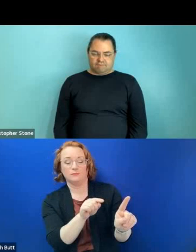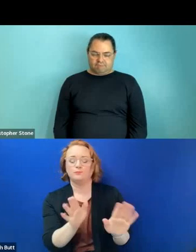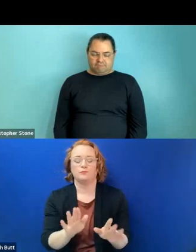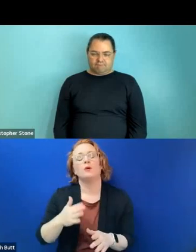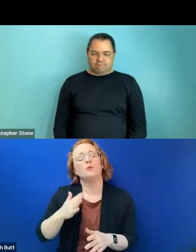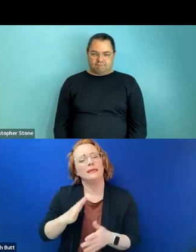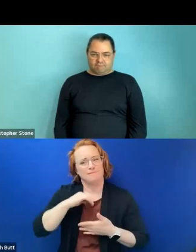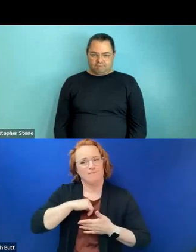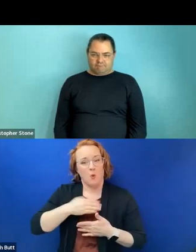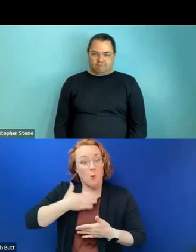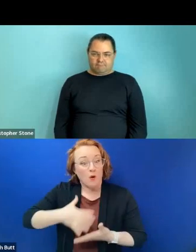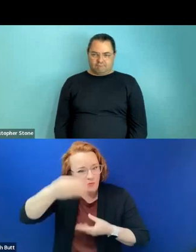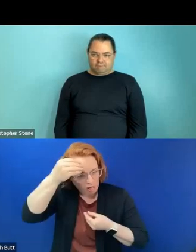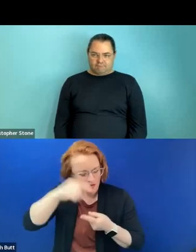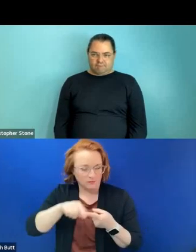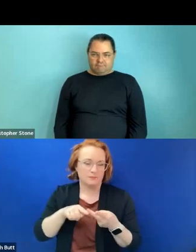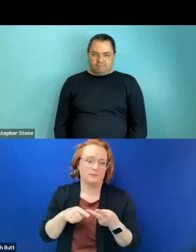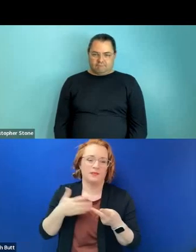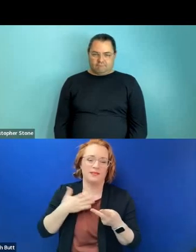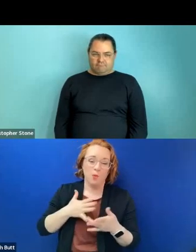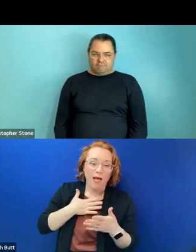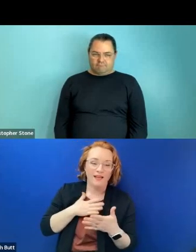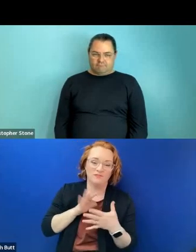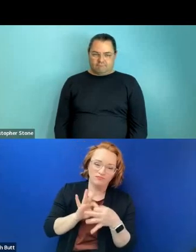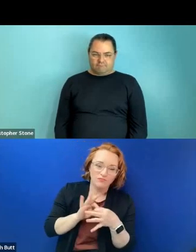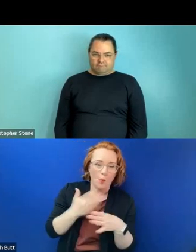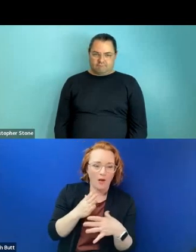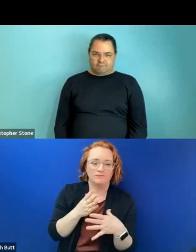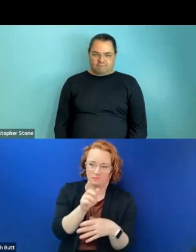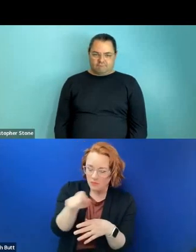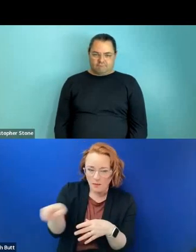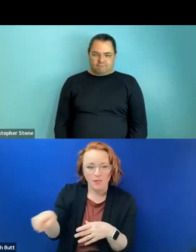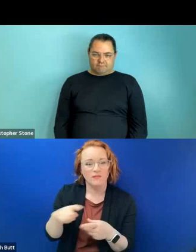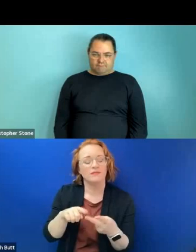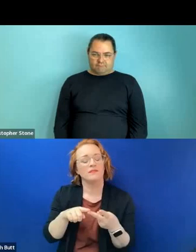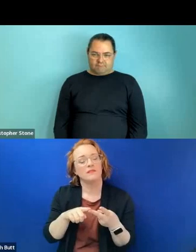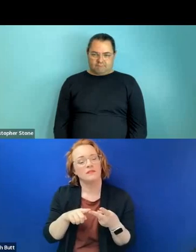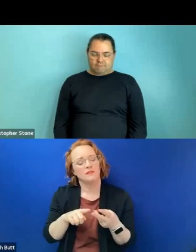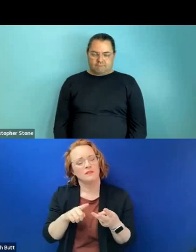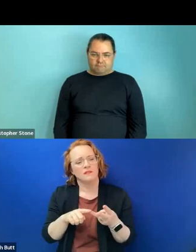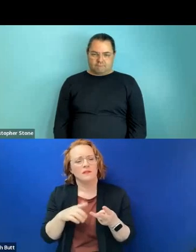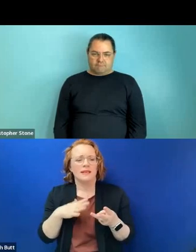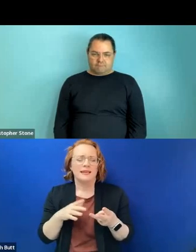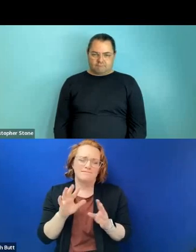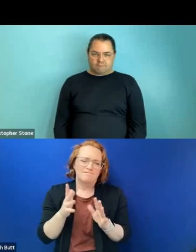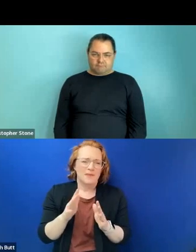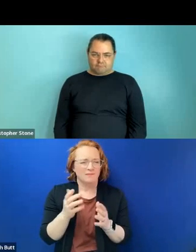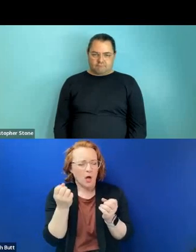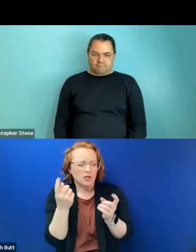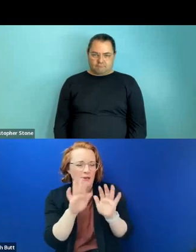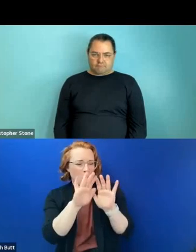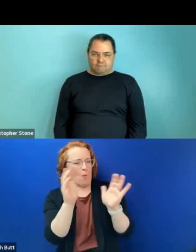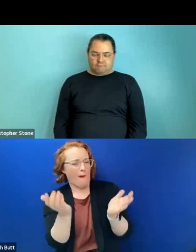need to want to work with people. You need to have a bit of an understanding of how the world